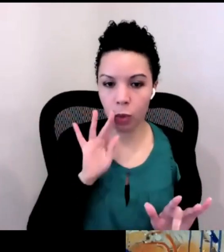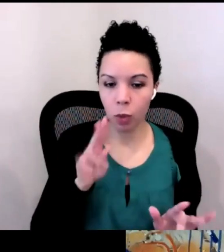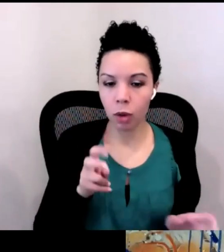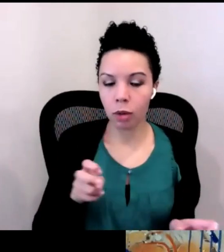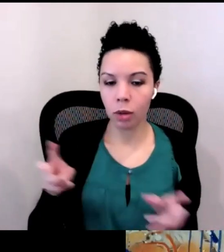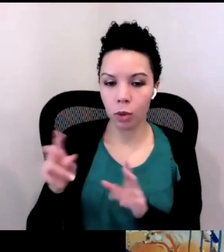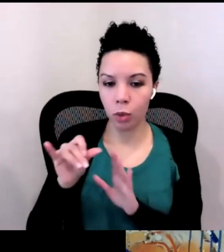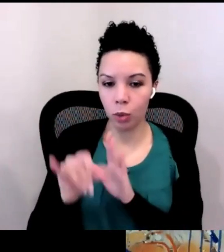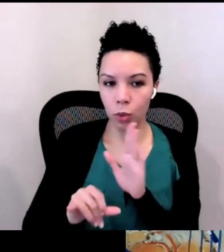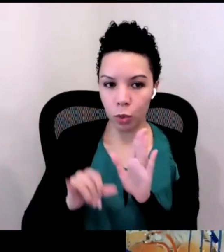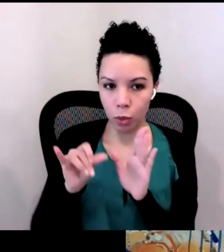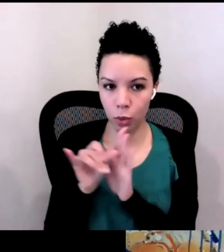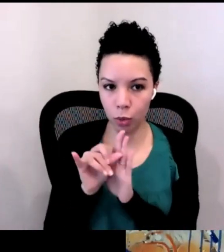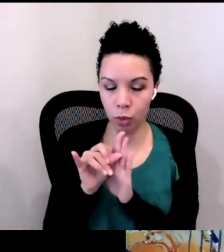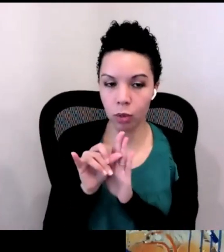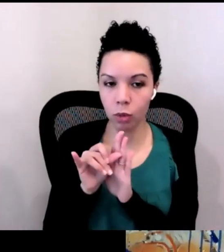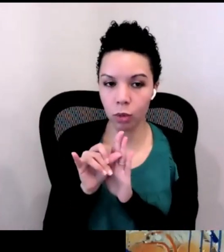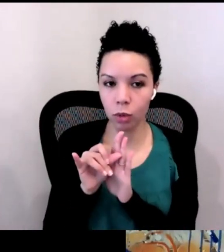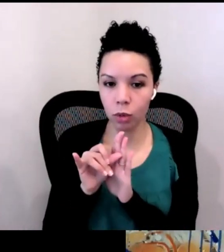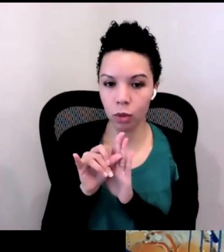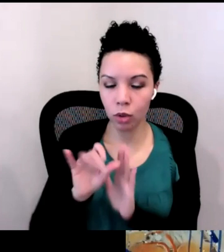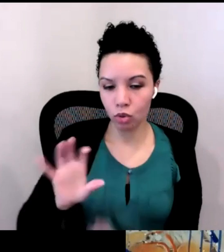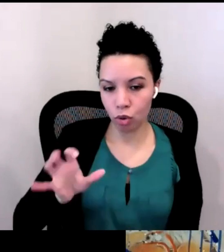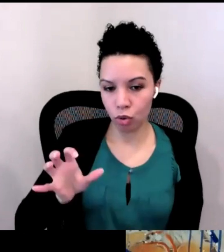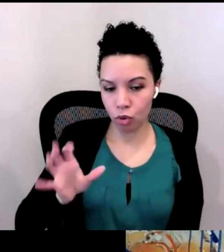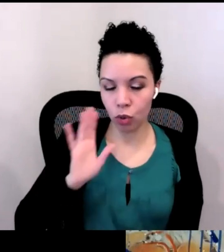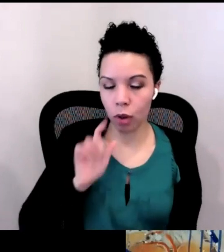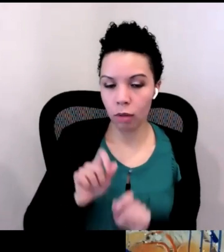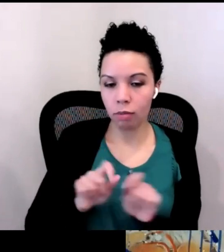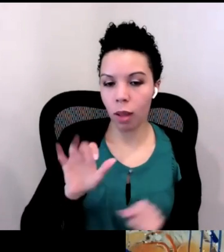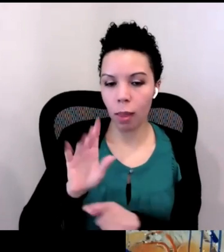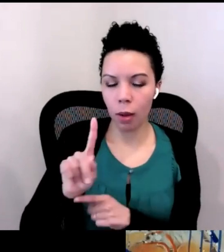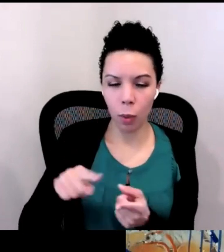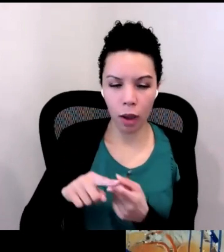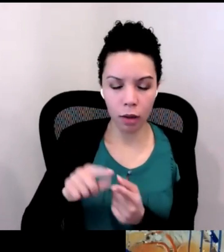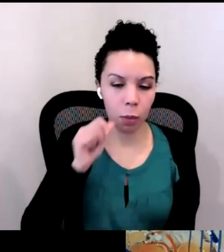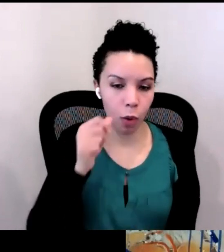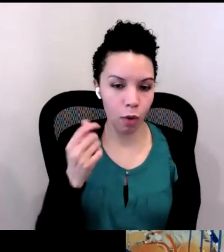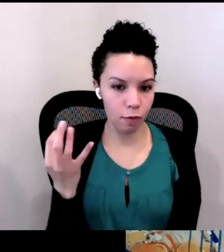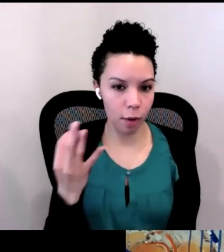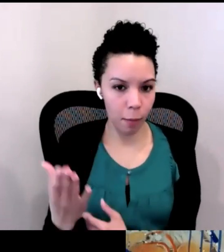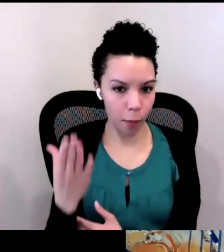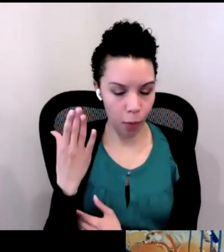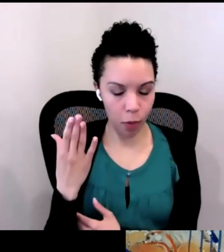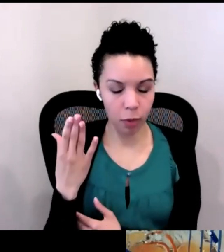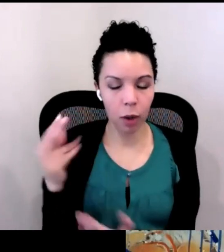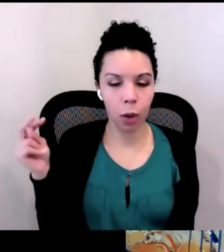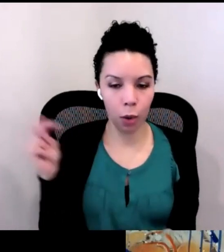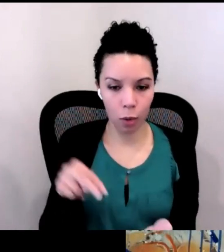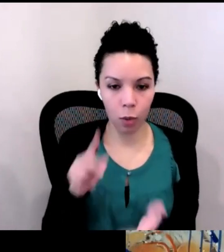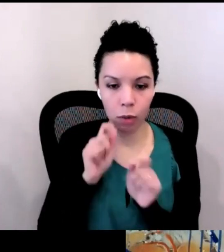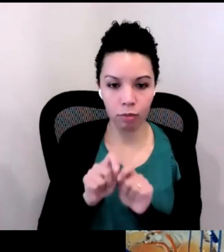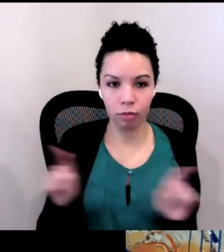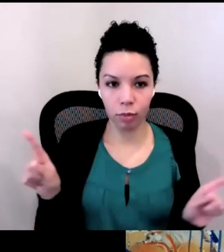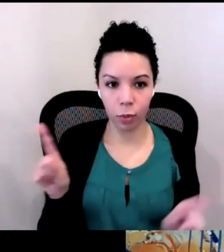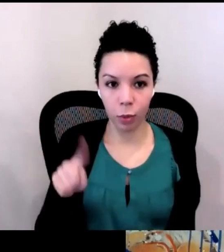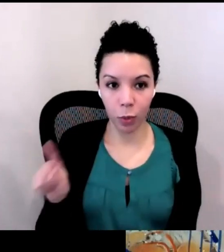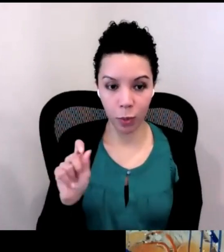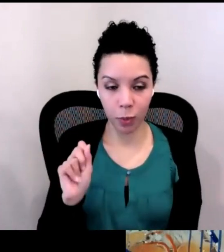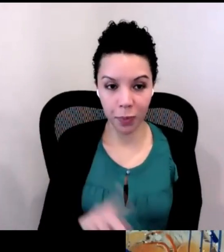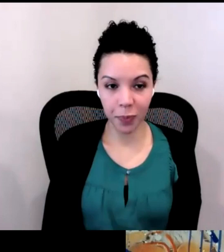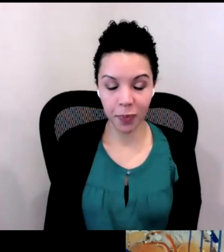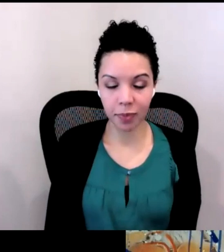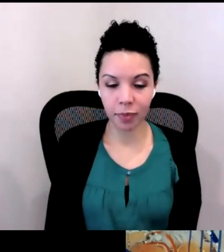channel, and we will put out the link Friday morning, tomorrow morning. So just look out for that, and we will get it to you. Okay, we have a few